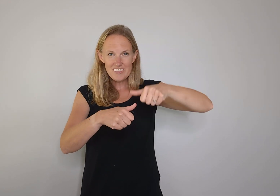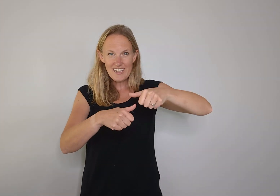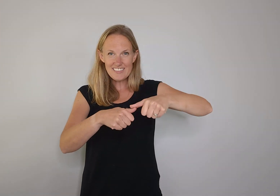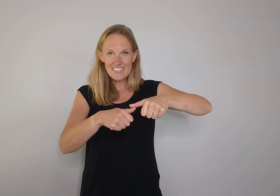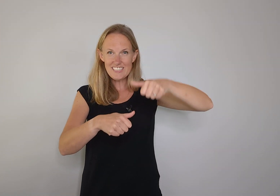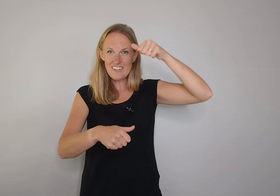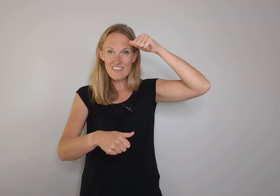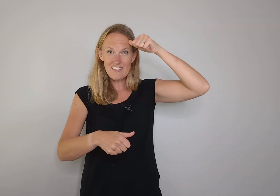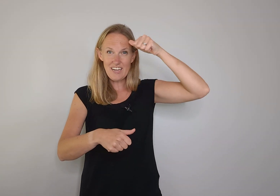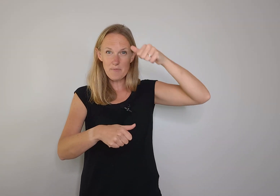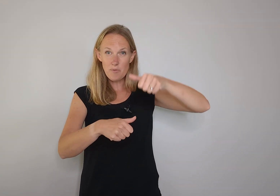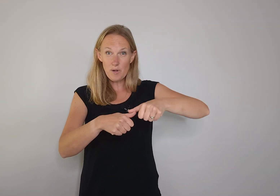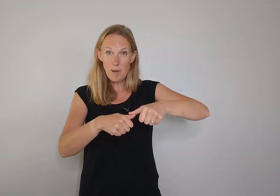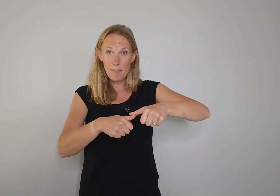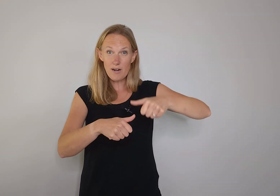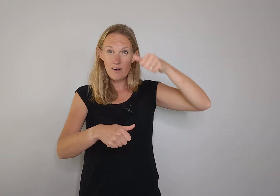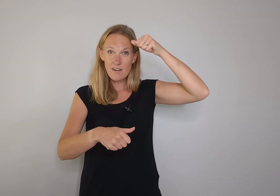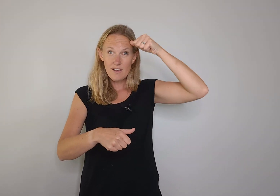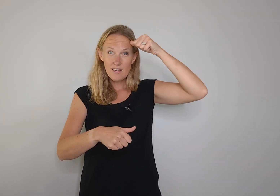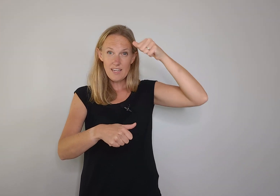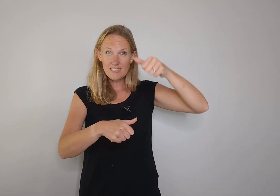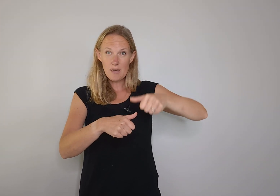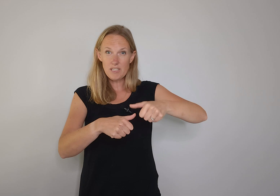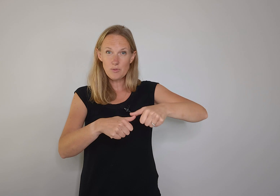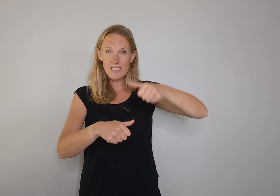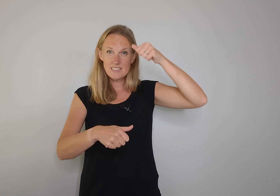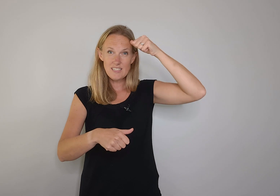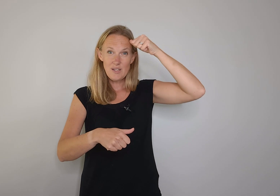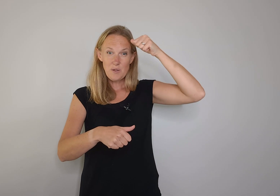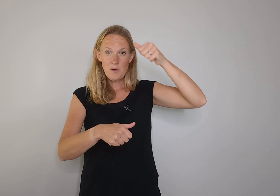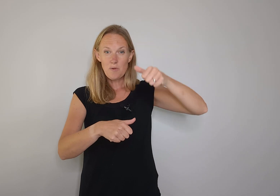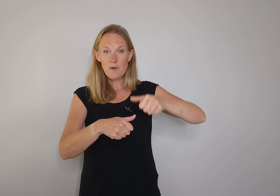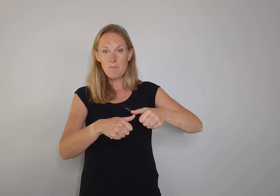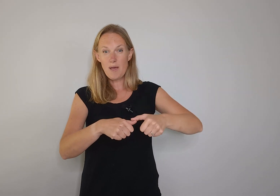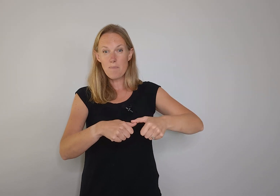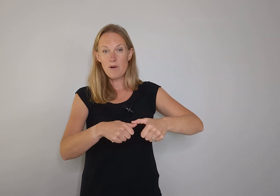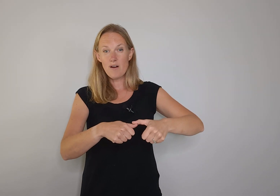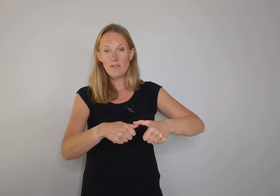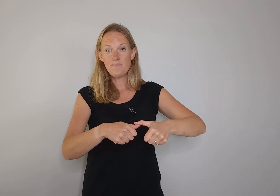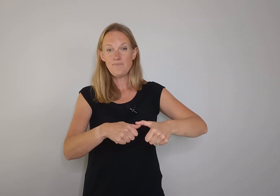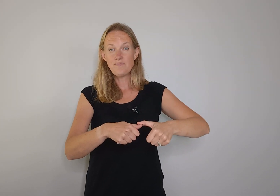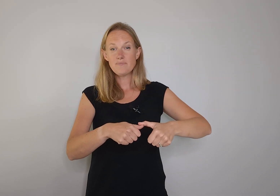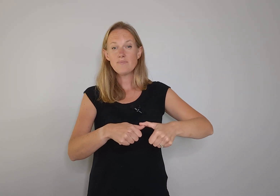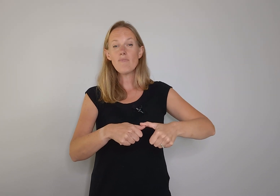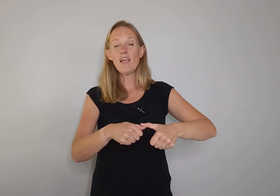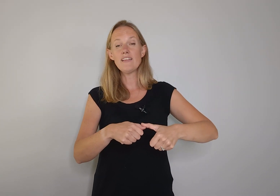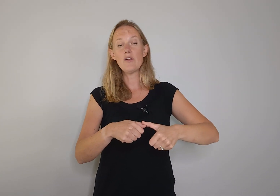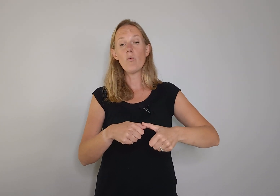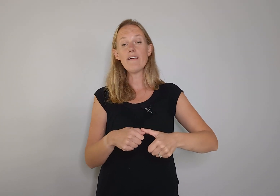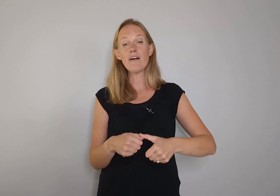down and touching your other thumb. Remember. Okay, tapping it twice. Remember. And then where our